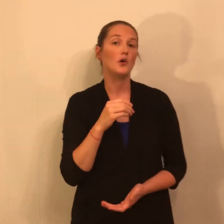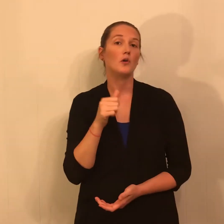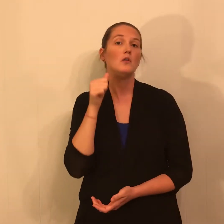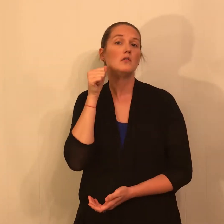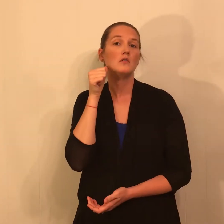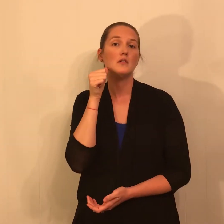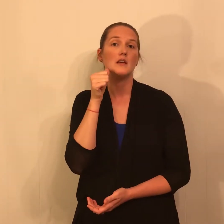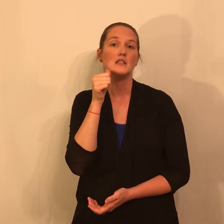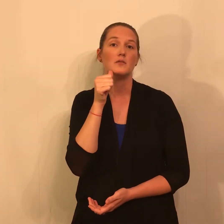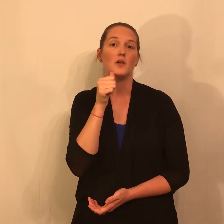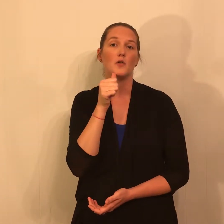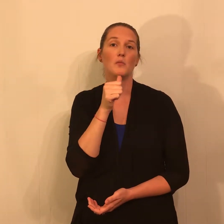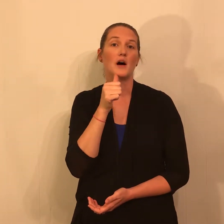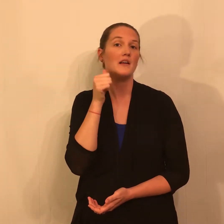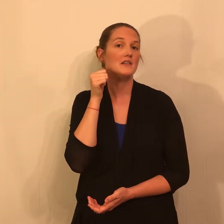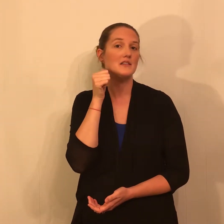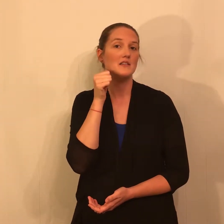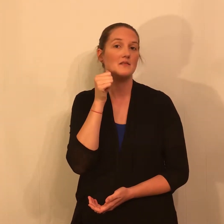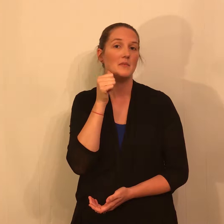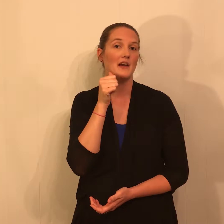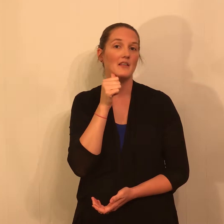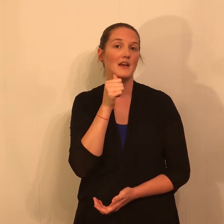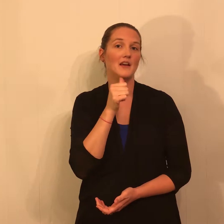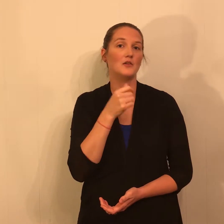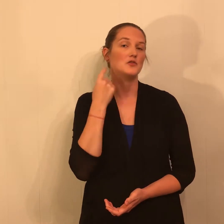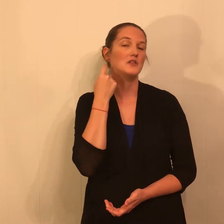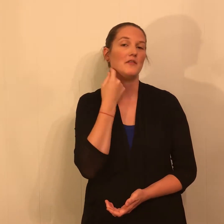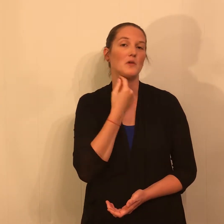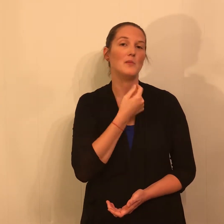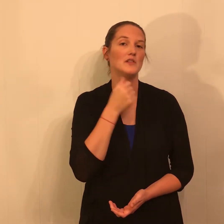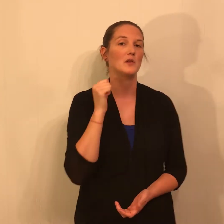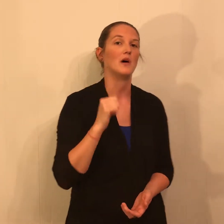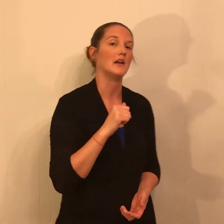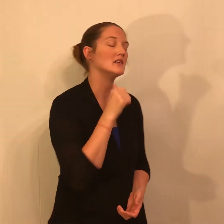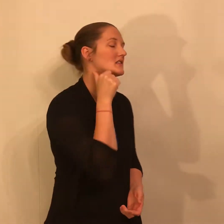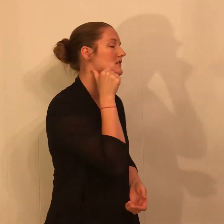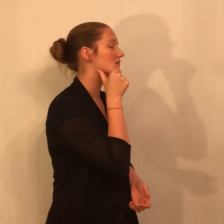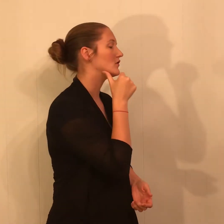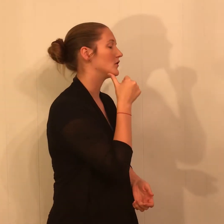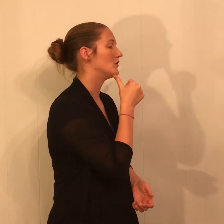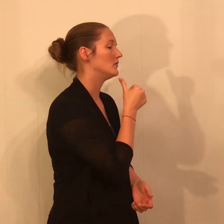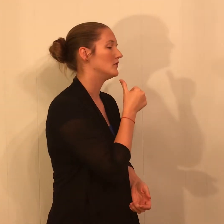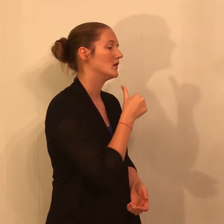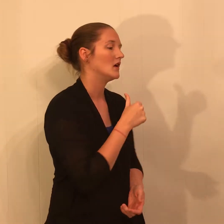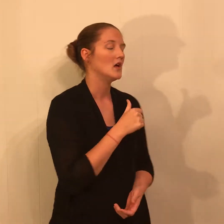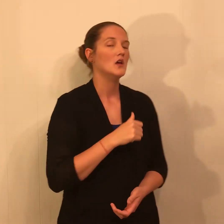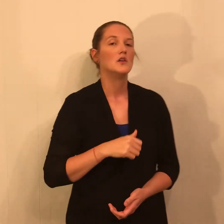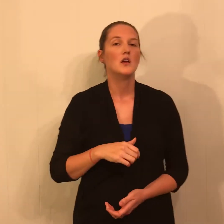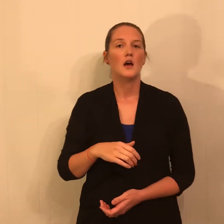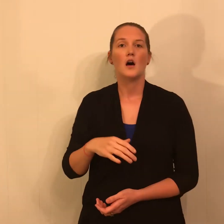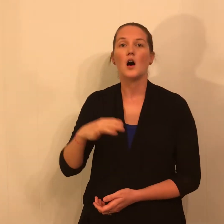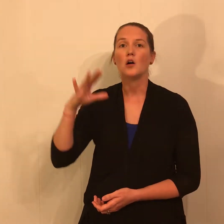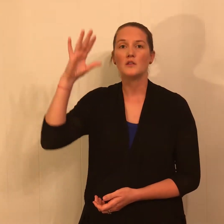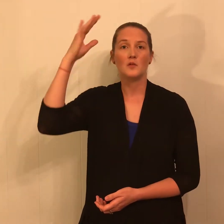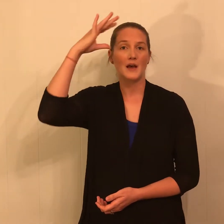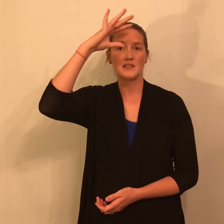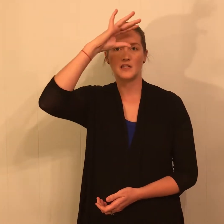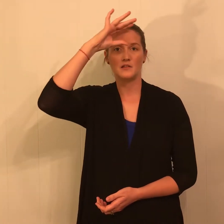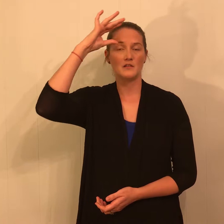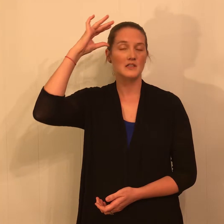Girl is for the old bonnets. Back in the day, girls used to have the ribbons on the bonnets. Girl. All of your masculine signs